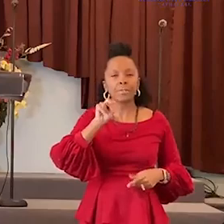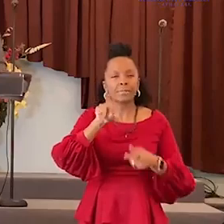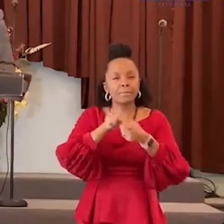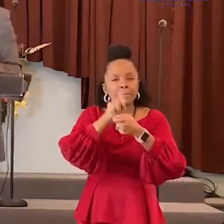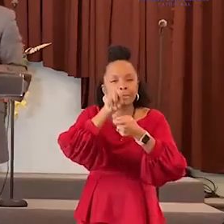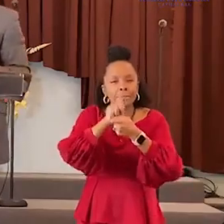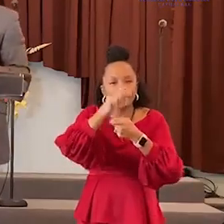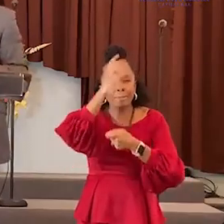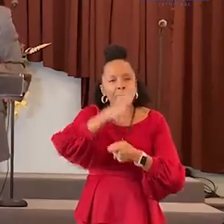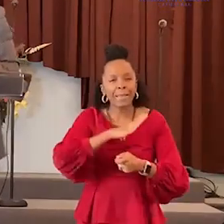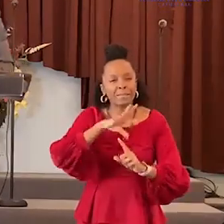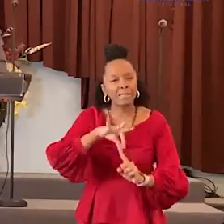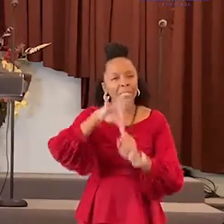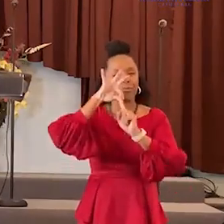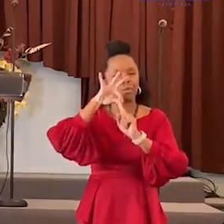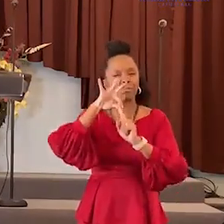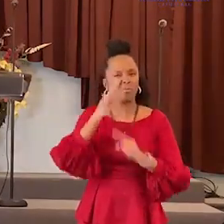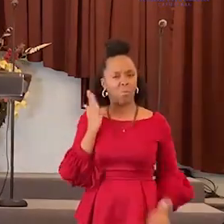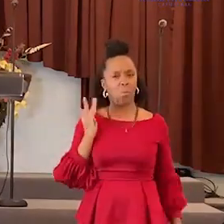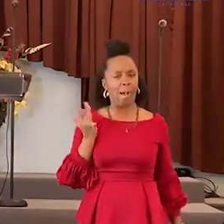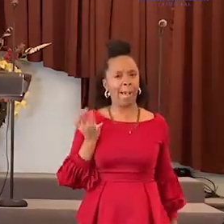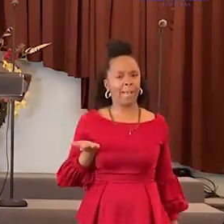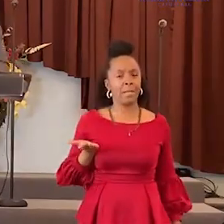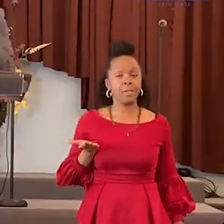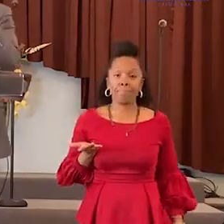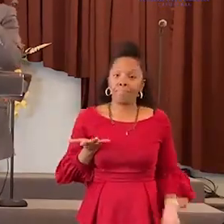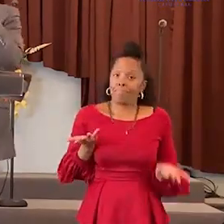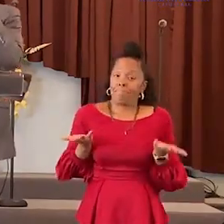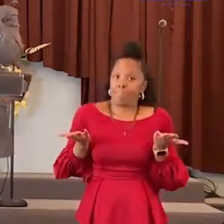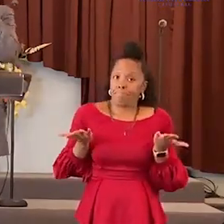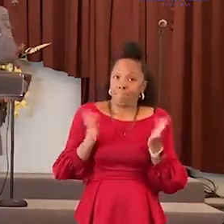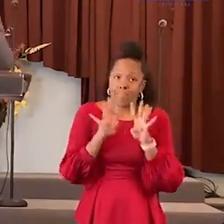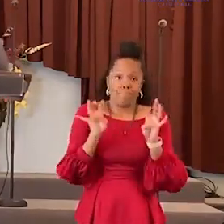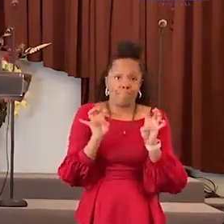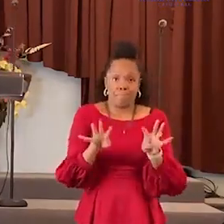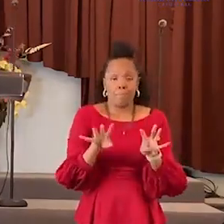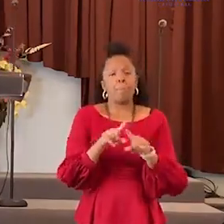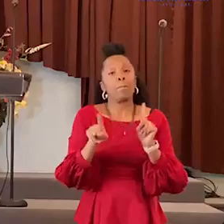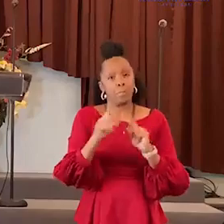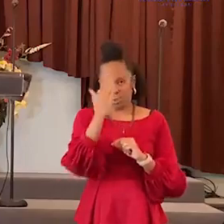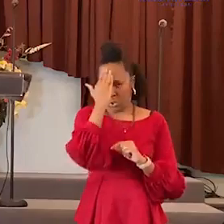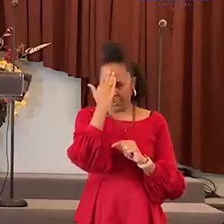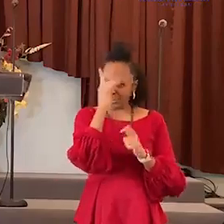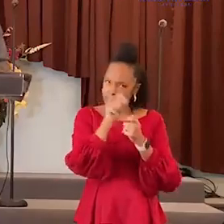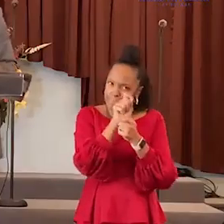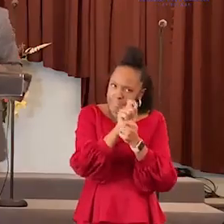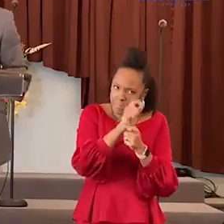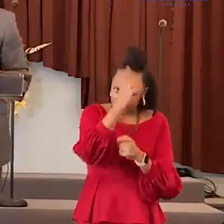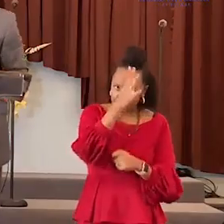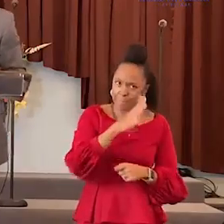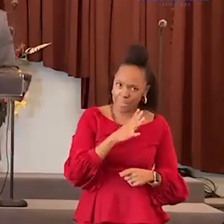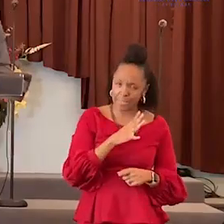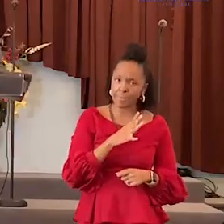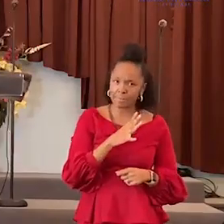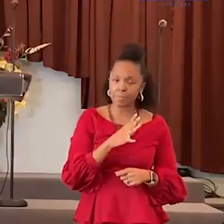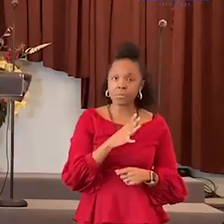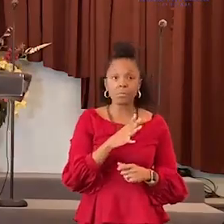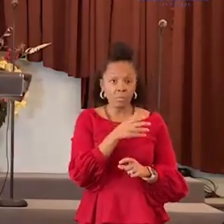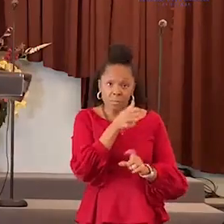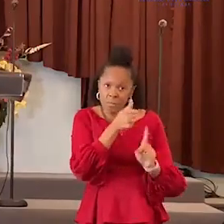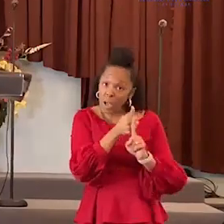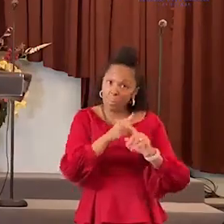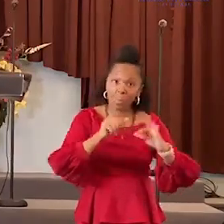Why was he so different? We do not know. All we know is he was a certain man. Not perfect,